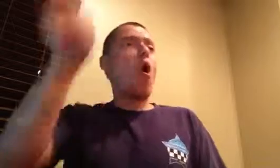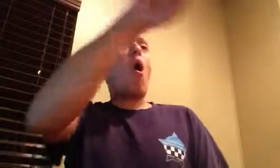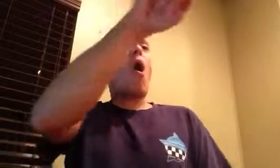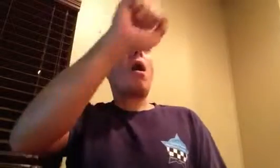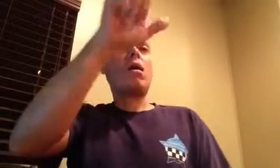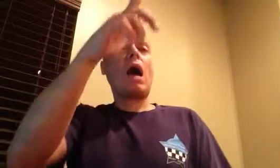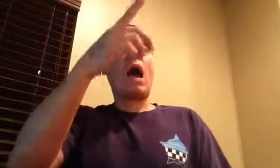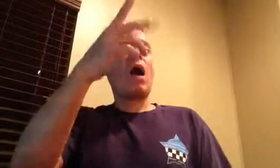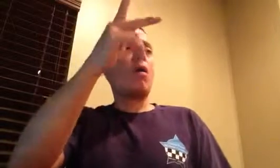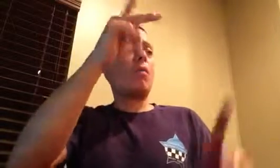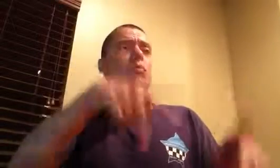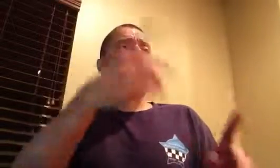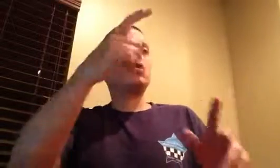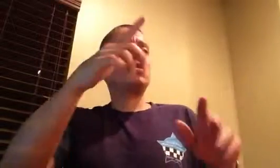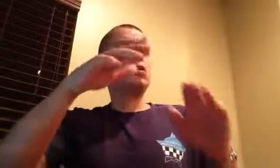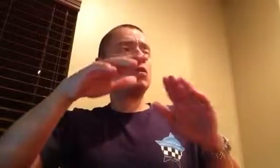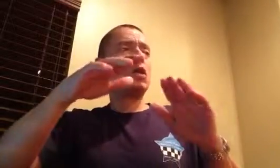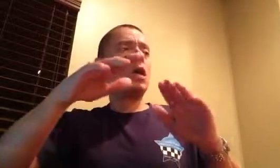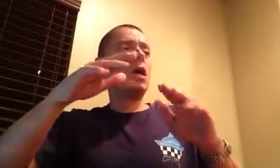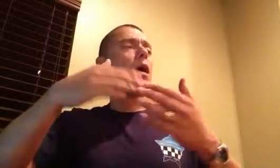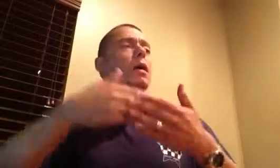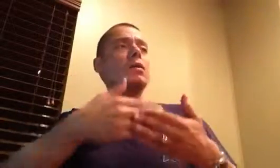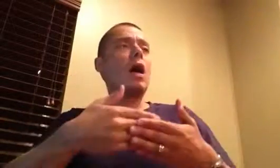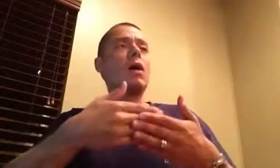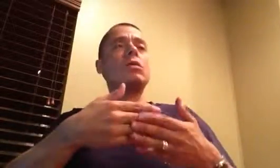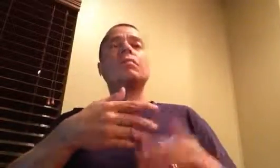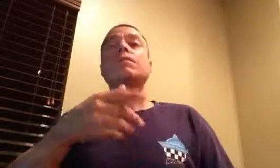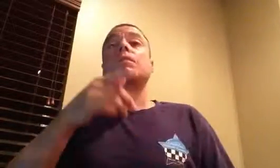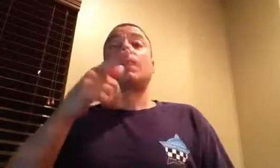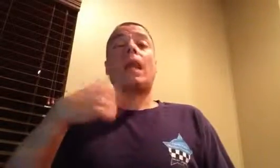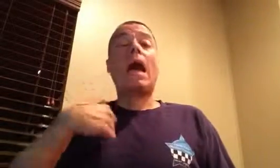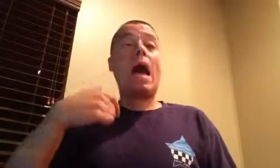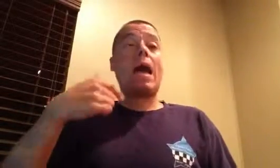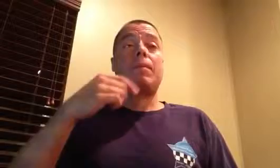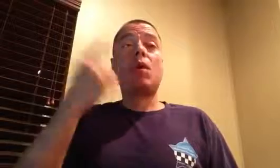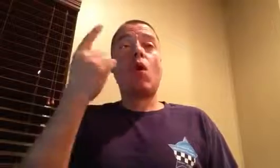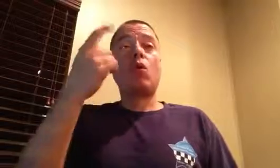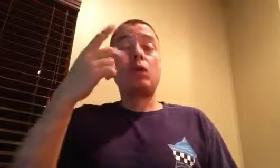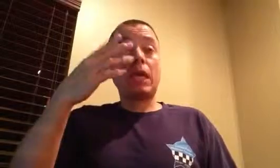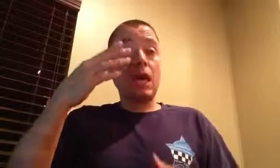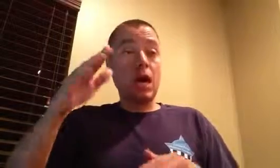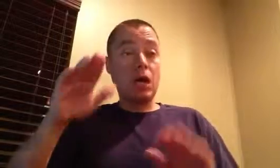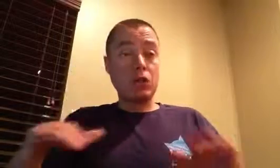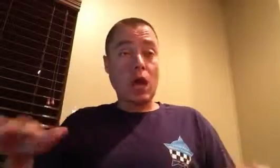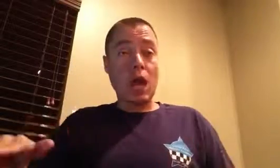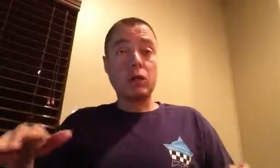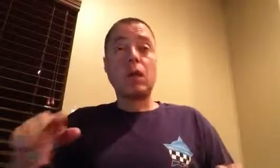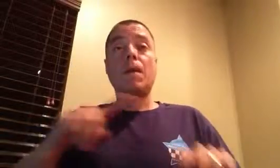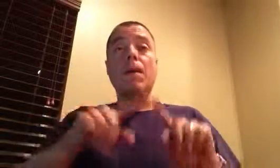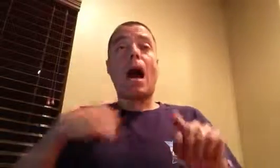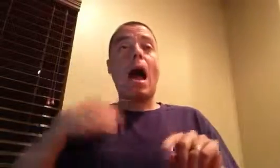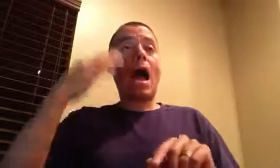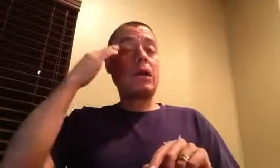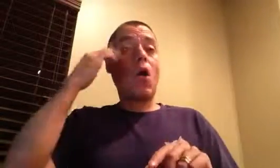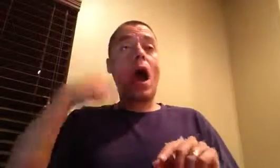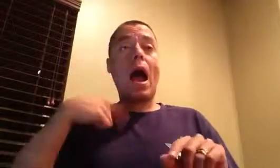I'm only a child, yet I know we are all part of a family, 5 billion strong. In fact, 30 million